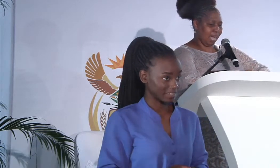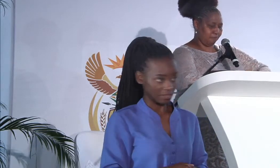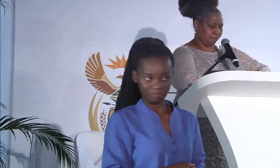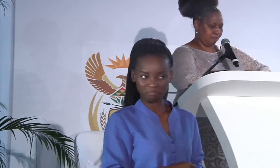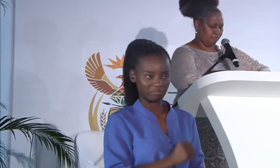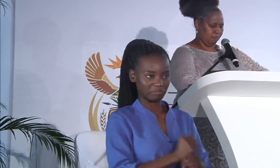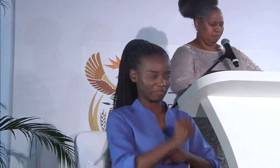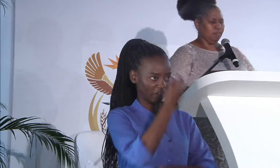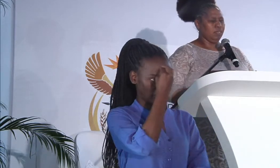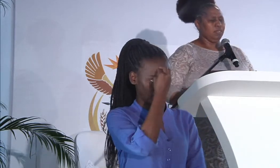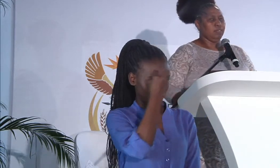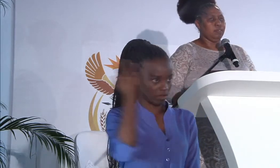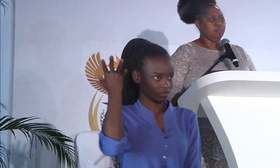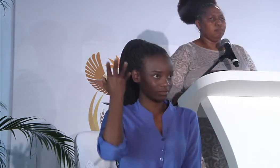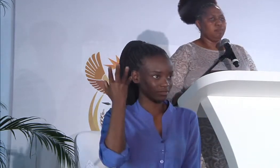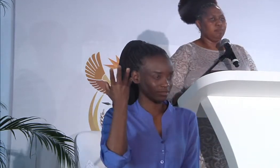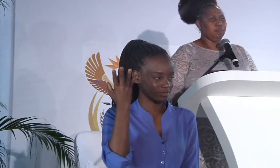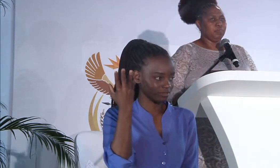have.